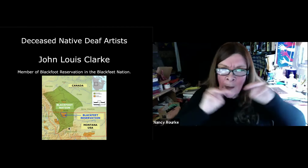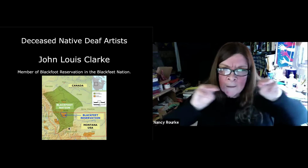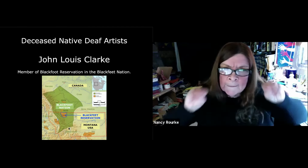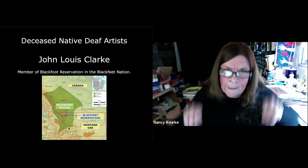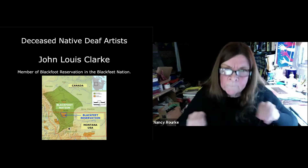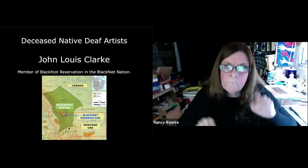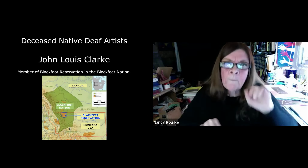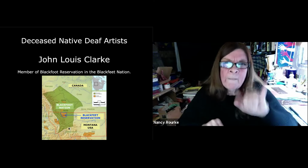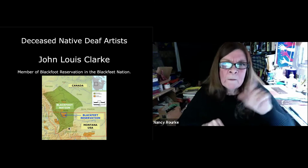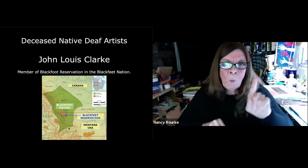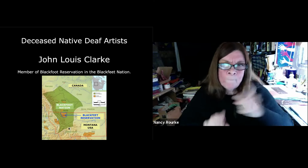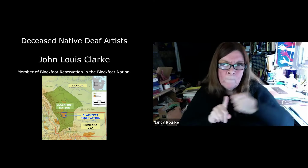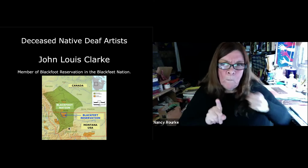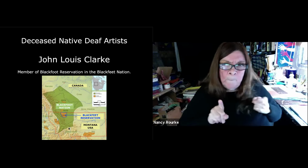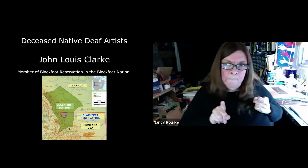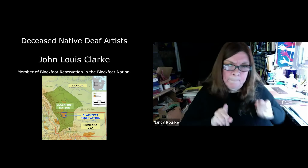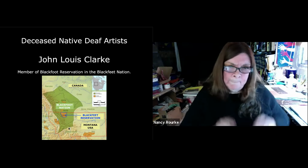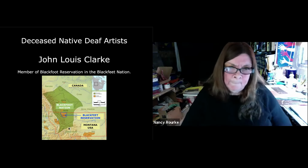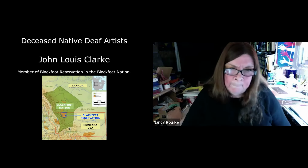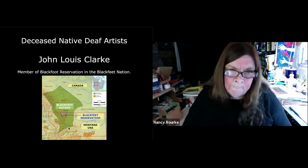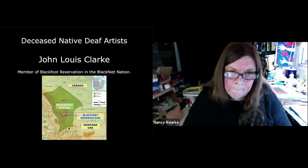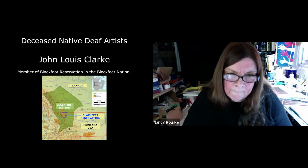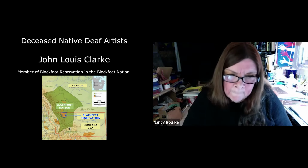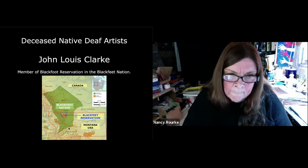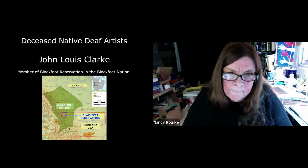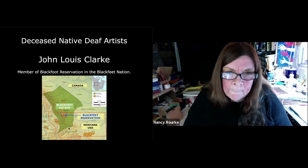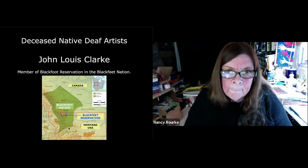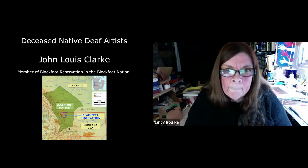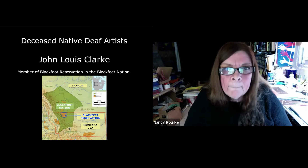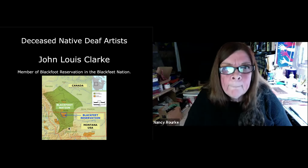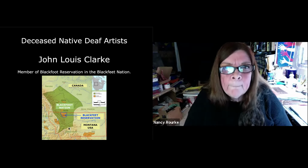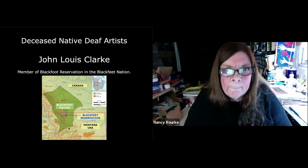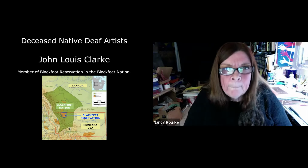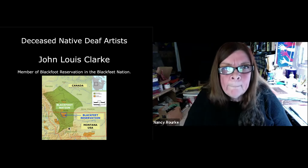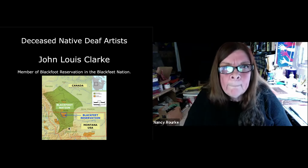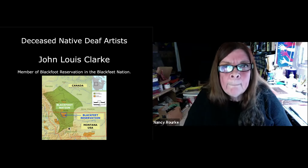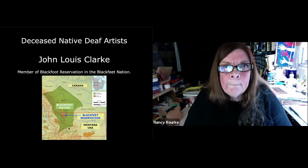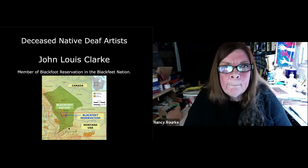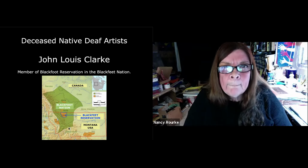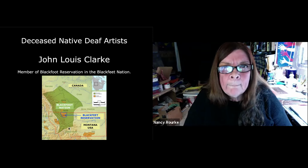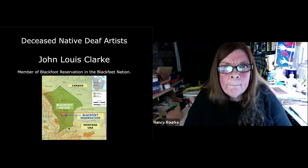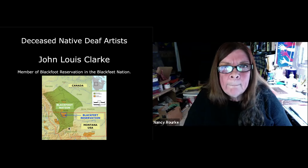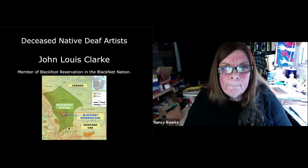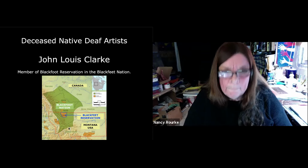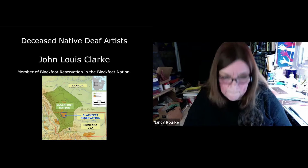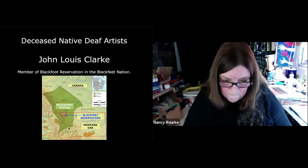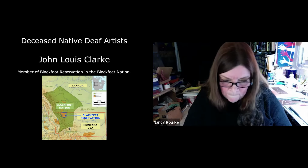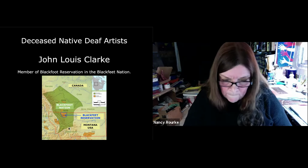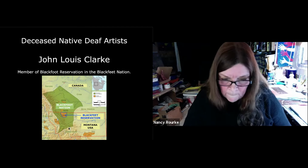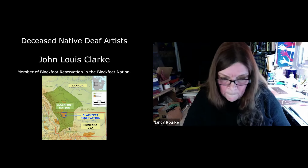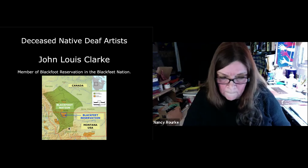there's a smaller. Subsection. says Blackfeet reservation. In orange. That's where John Lewis Clark. Is from.